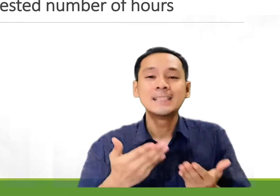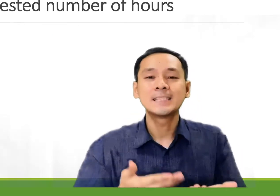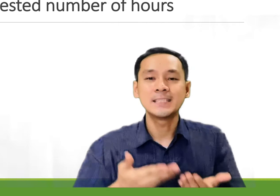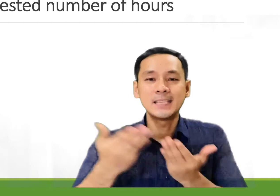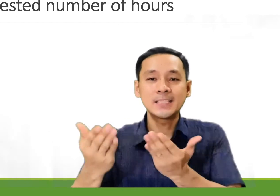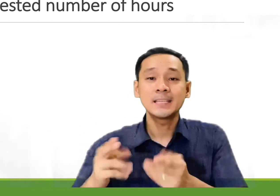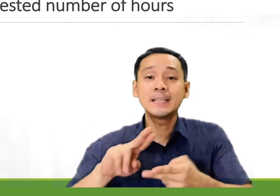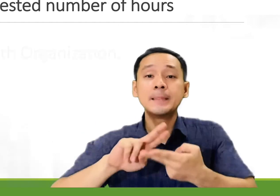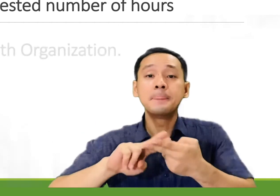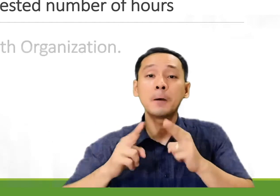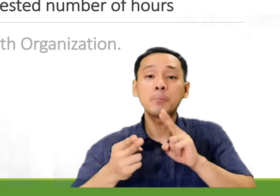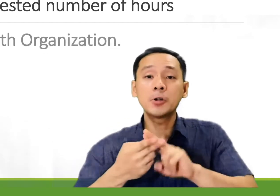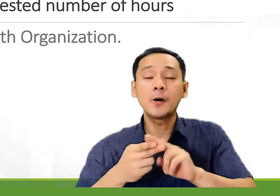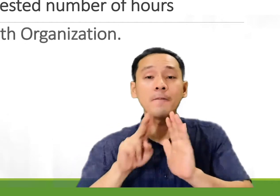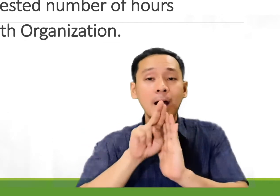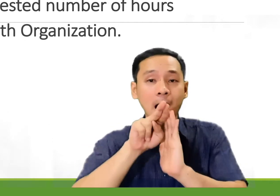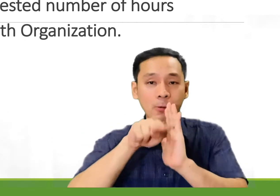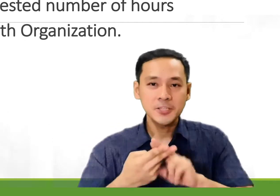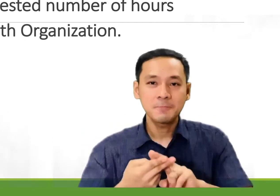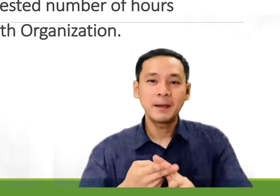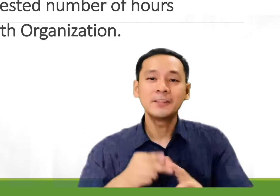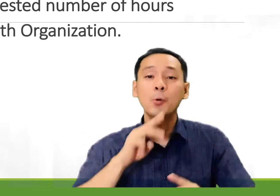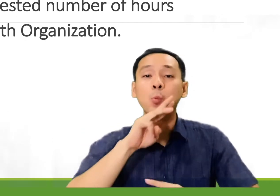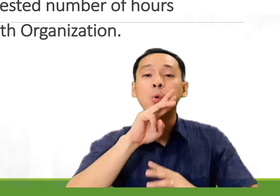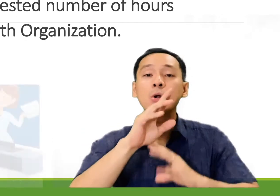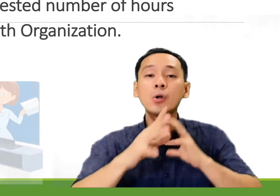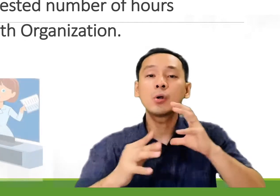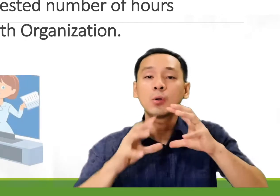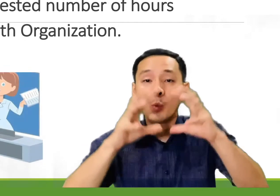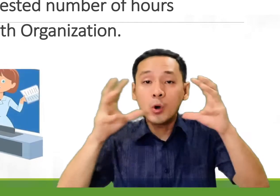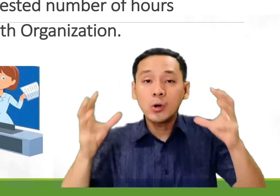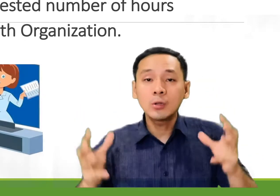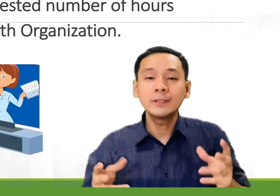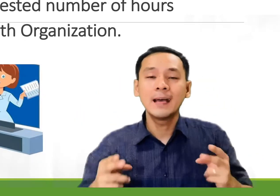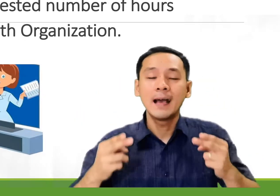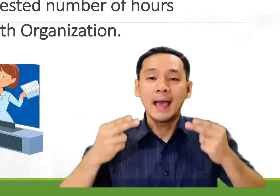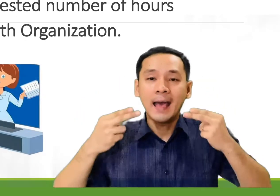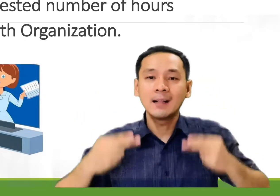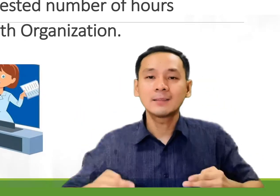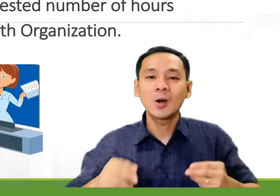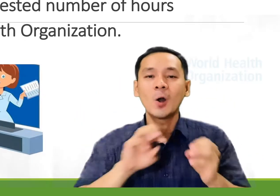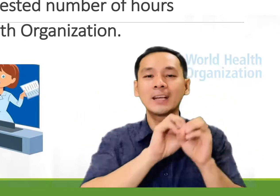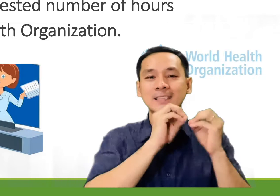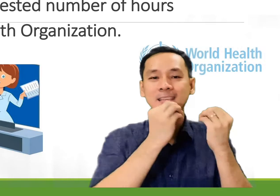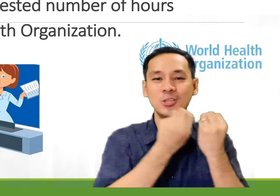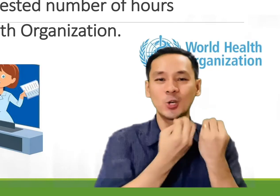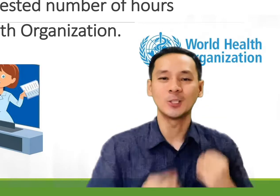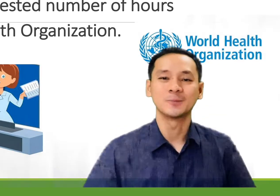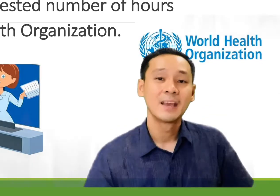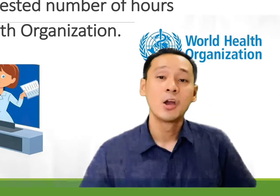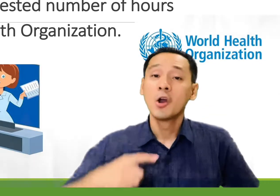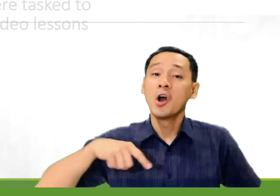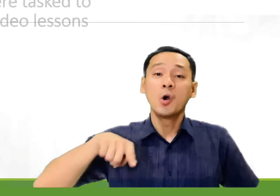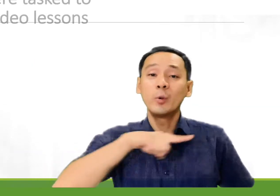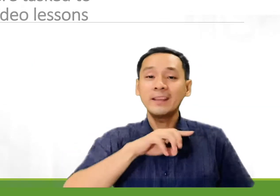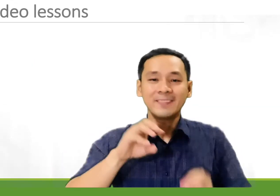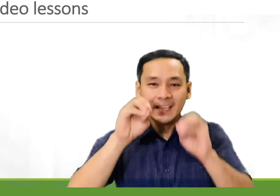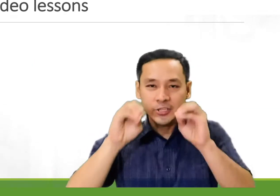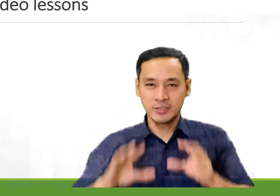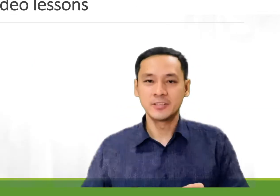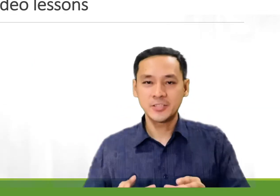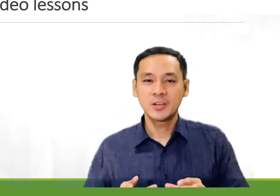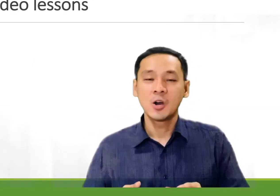following the suggested number of hours by the World Health Organization.